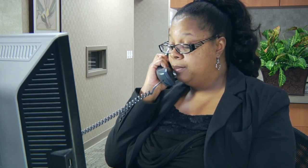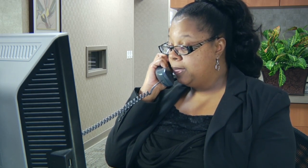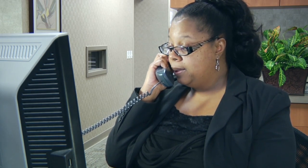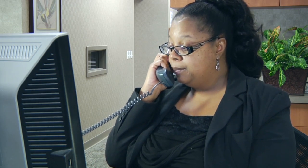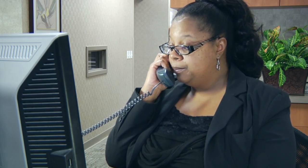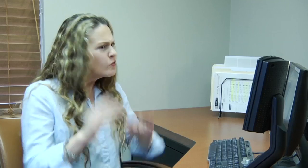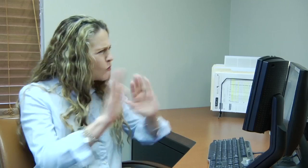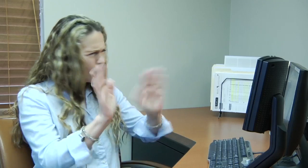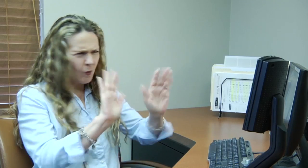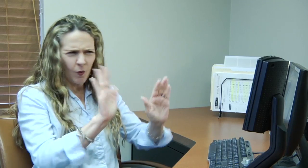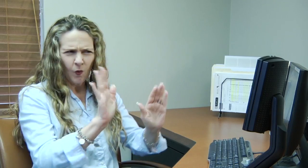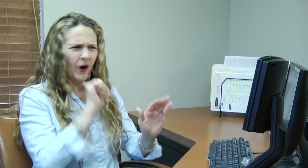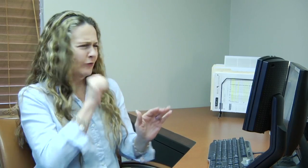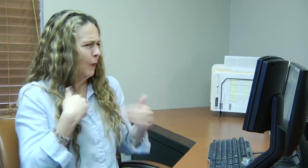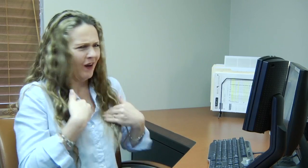appointment?